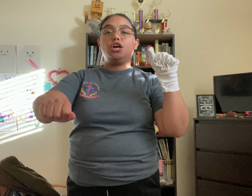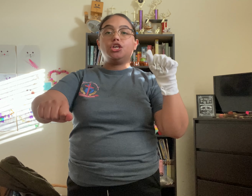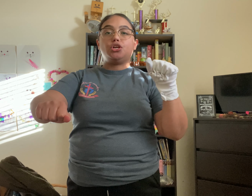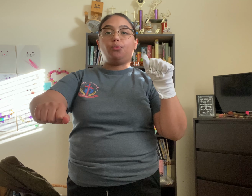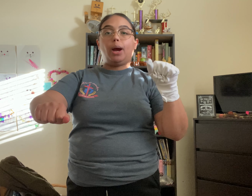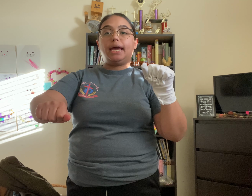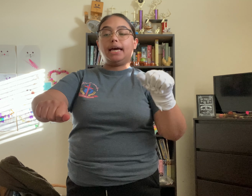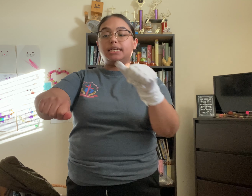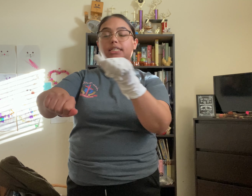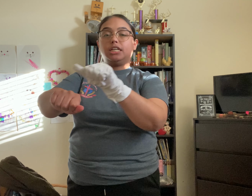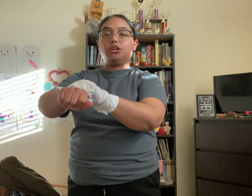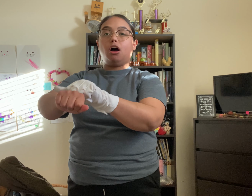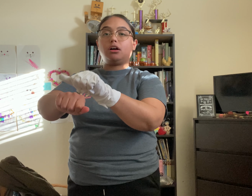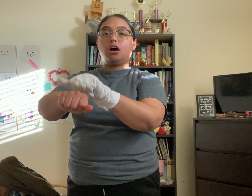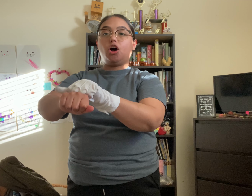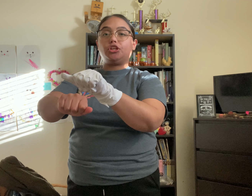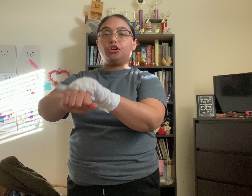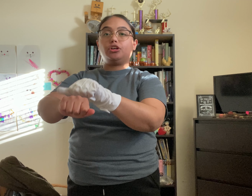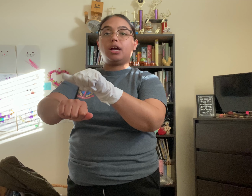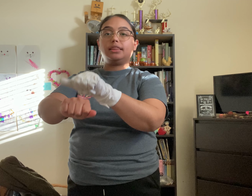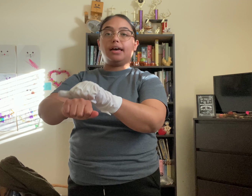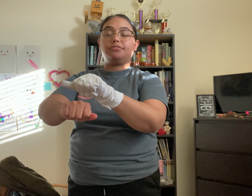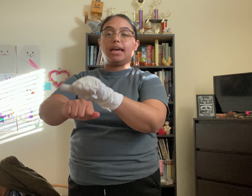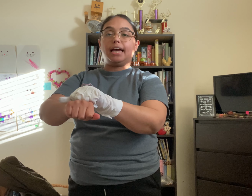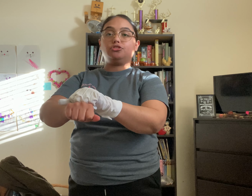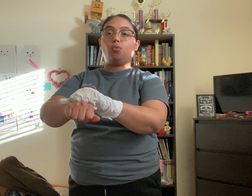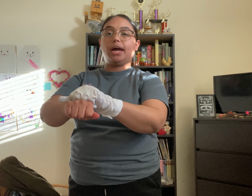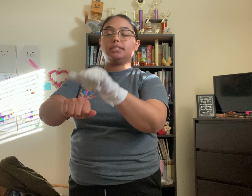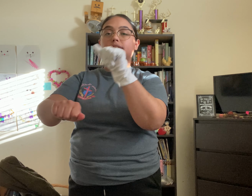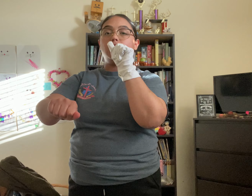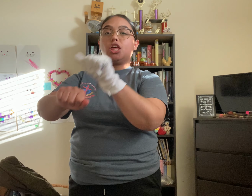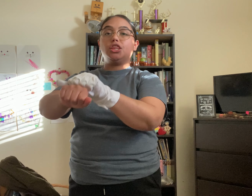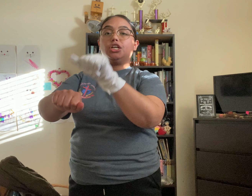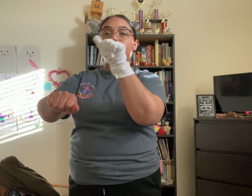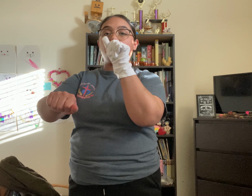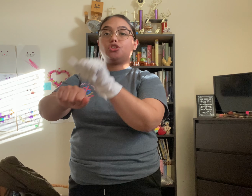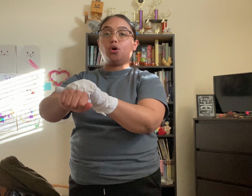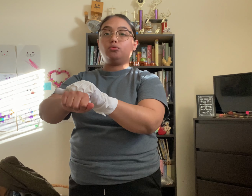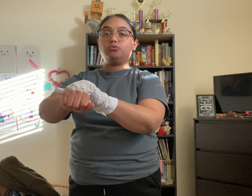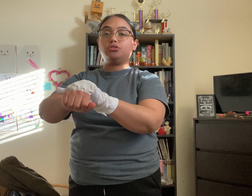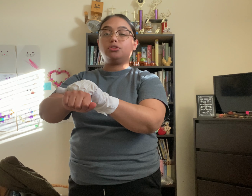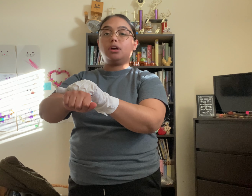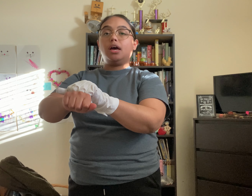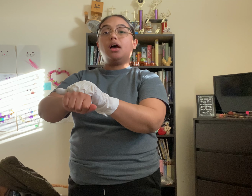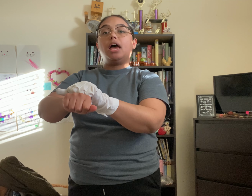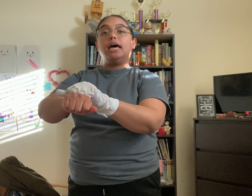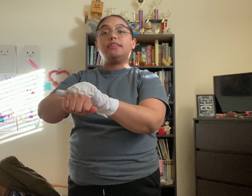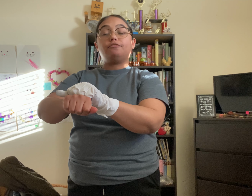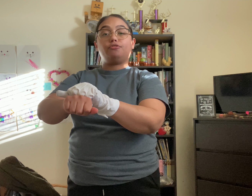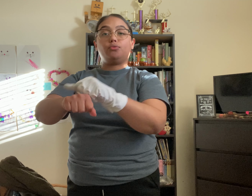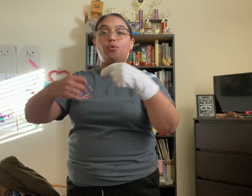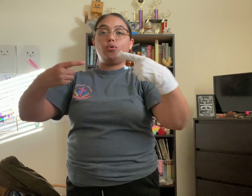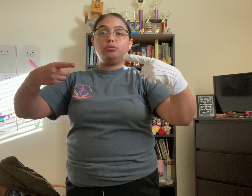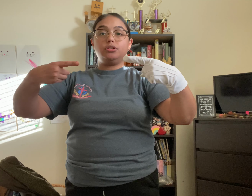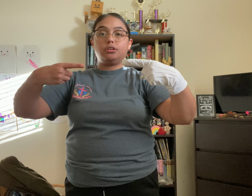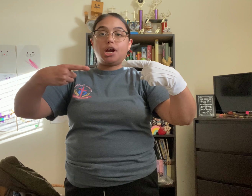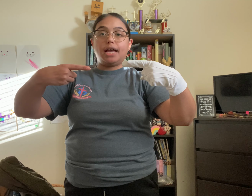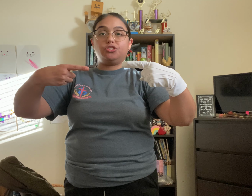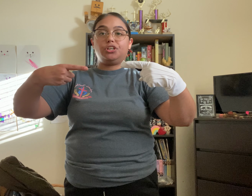Your right hand is going to knock on your left hand twice. The stones, and then for rolled, our hands are going to be